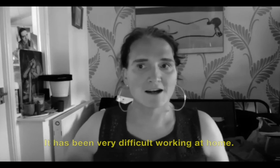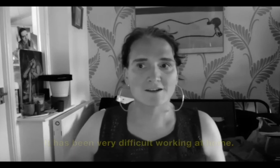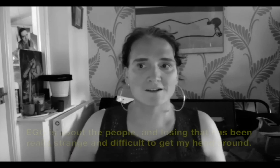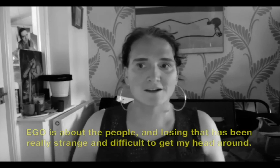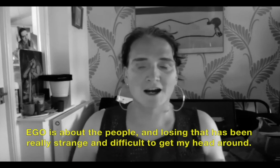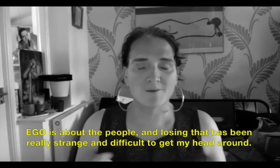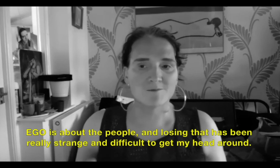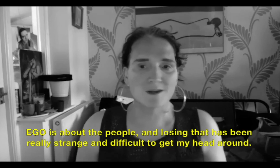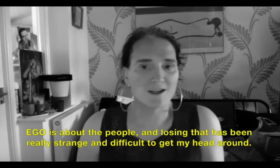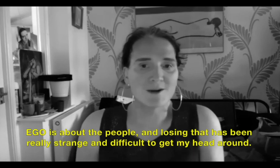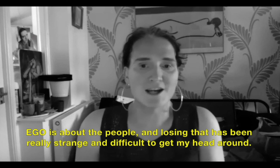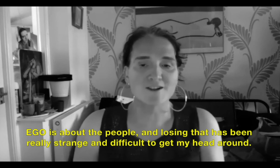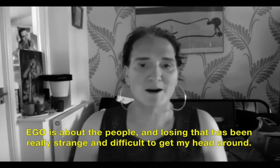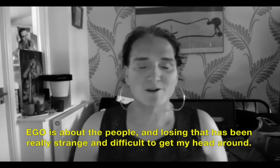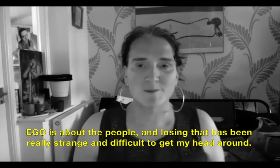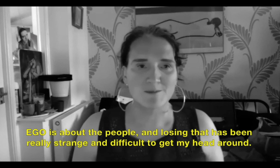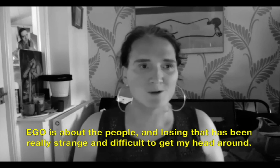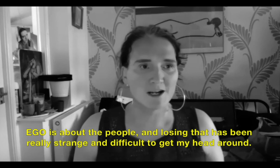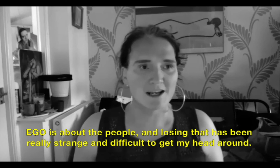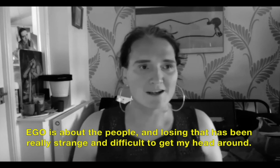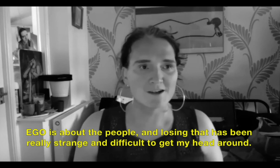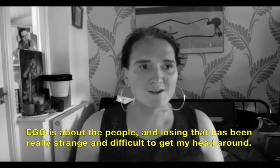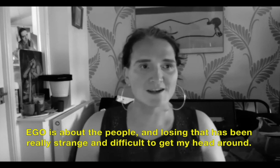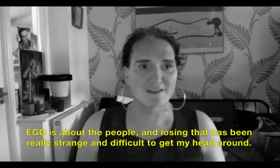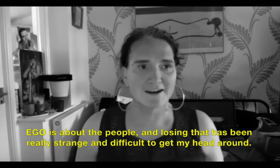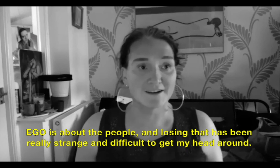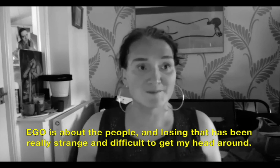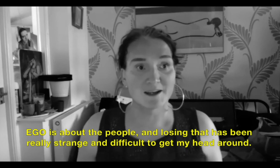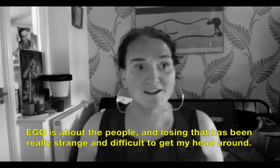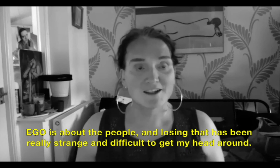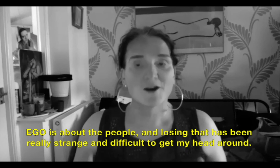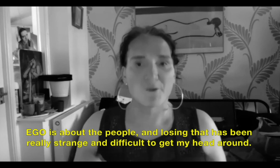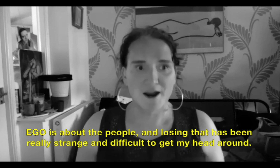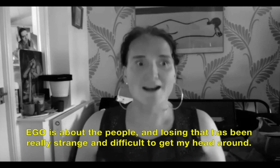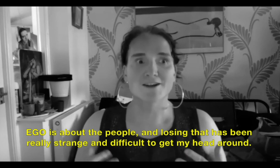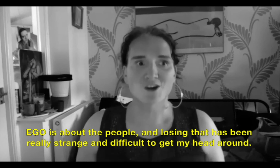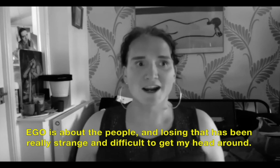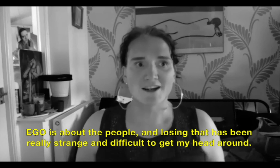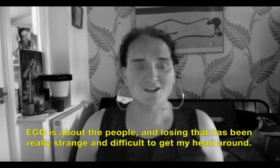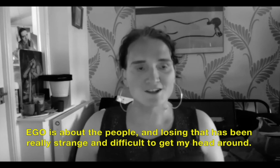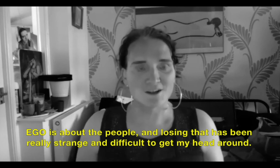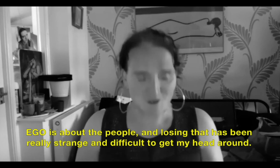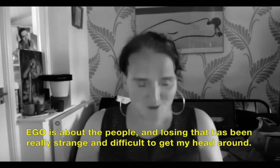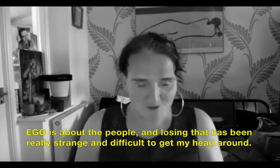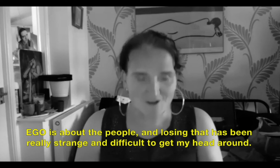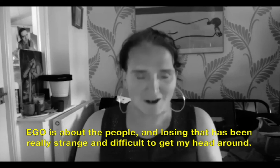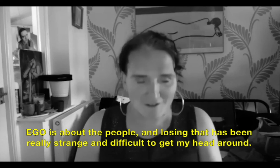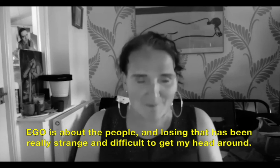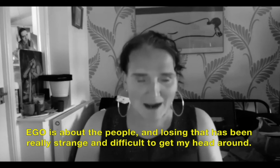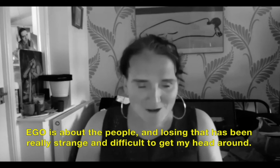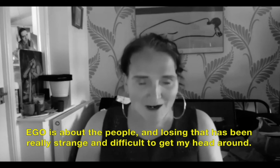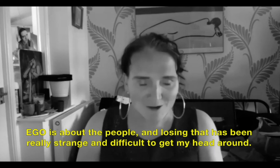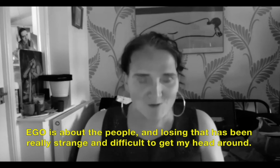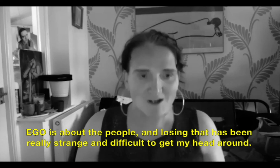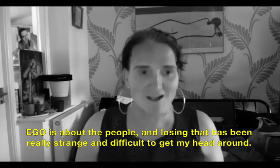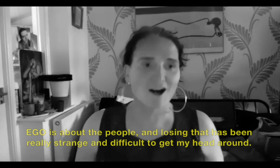that, Ego's about the people really, and losing that has been really strange and difficult to kind of get my